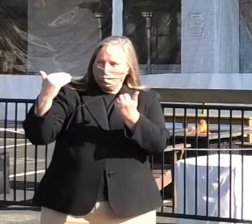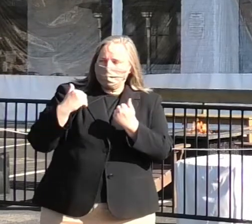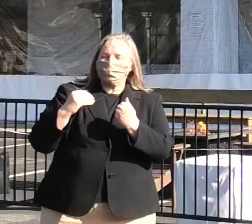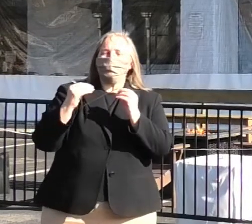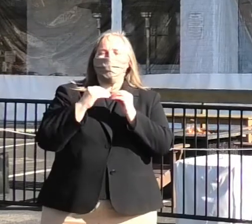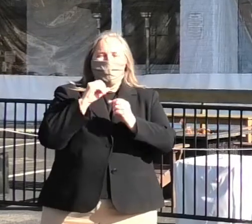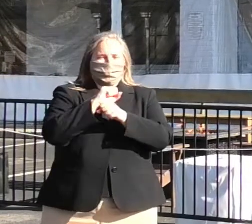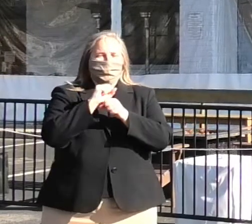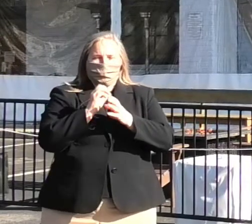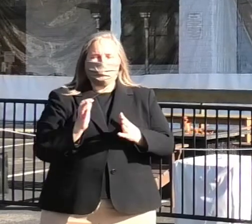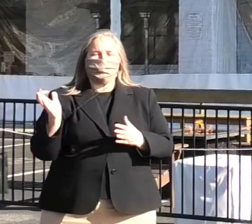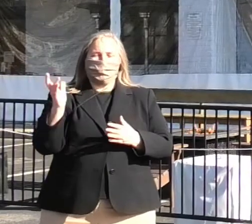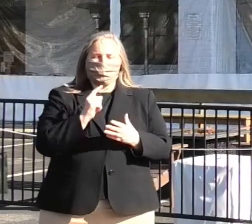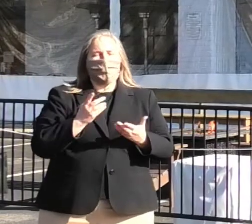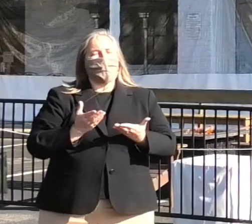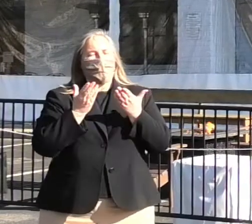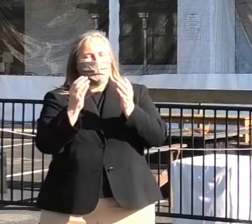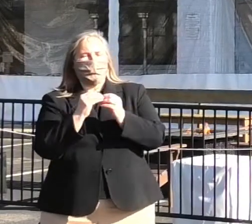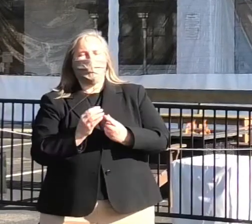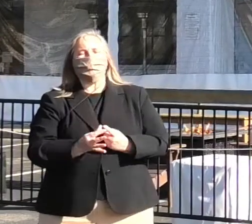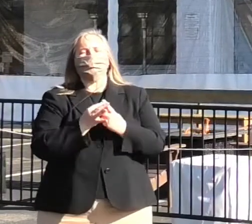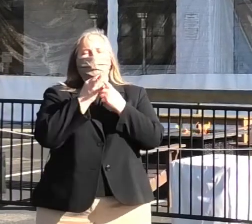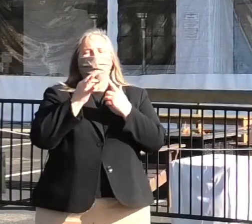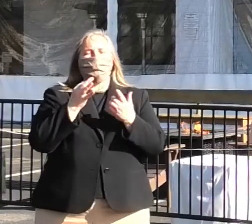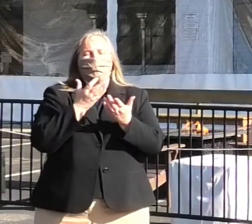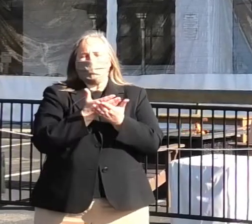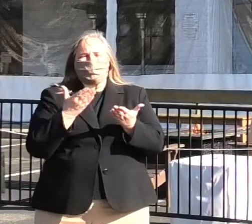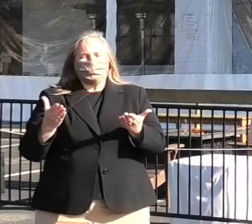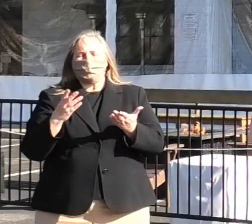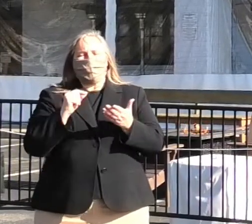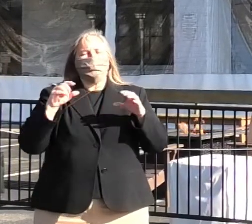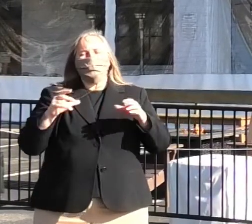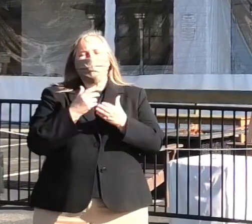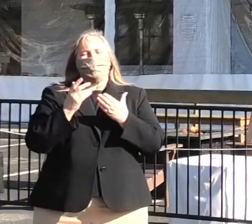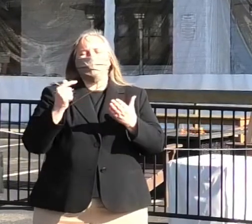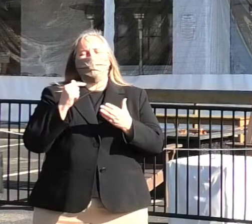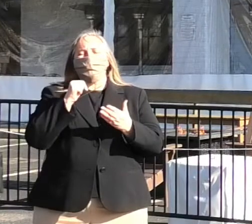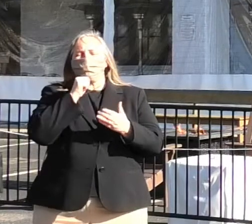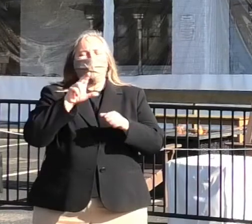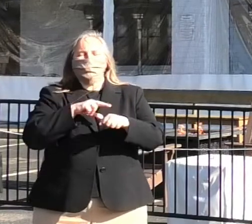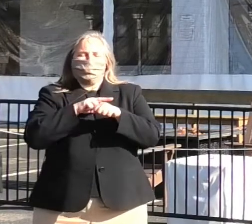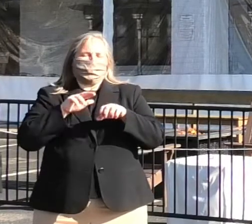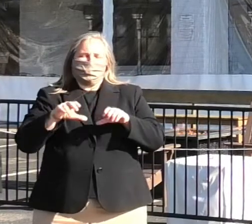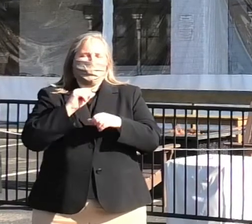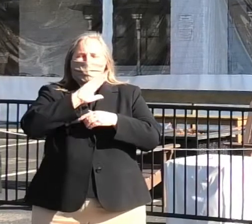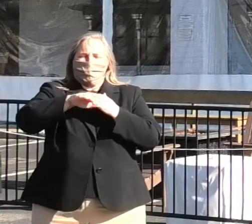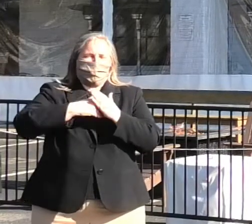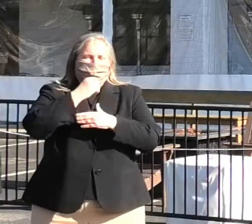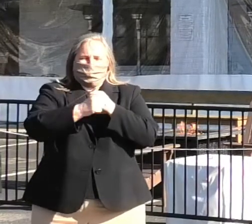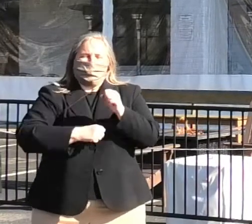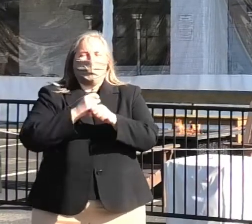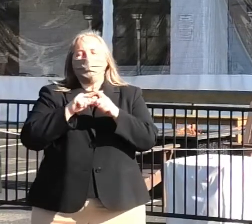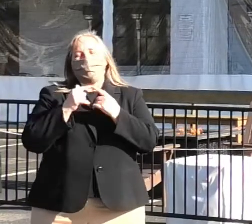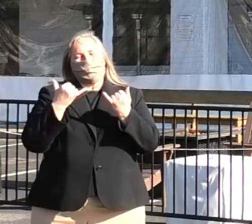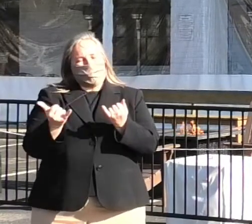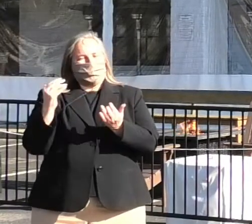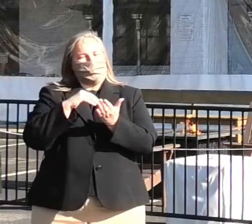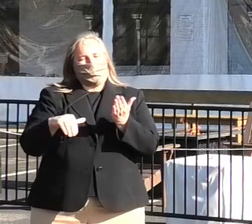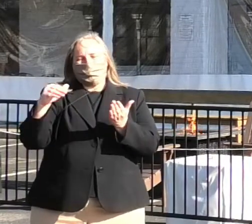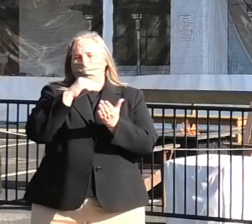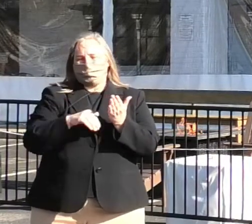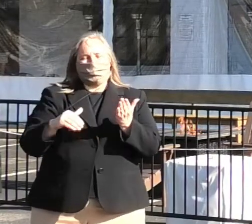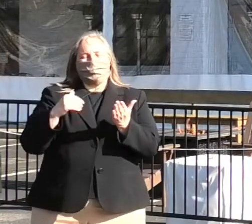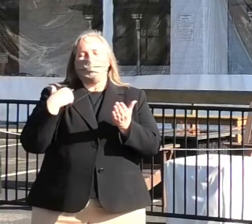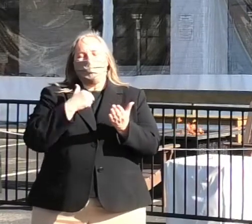more specials, do things that we don't historically do throughout the year. But now more than ever, we've heard time and time and again how